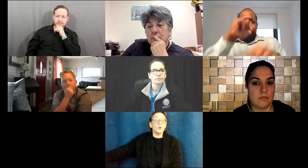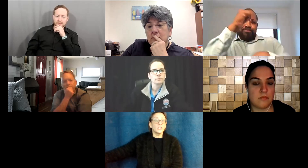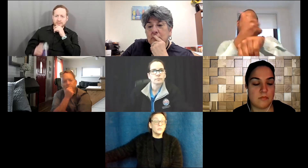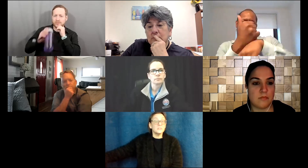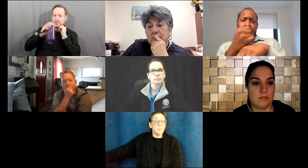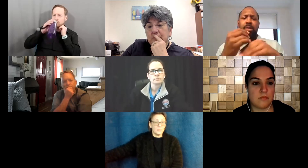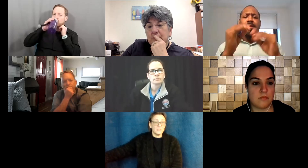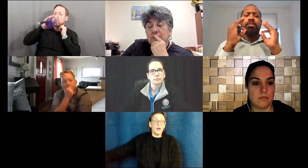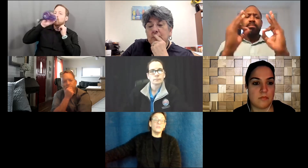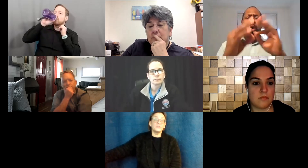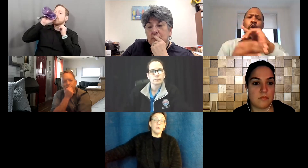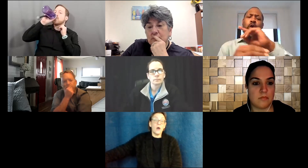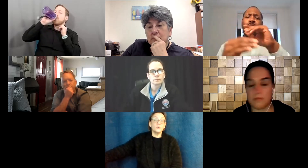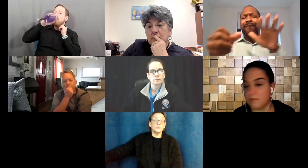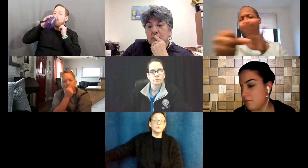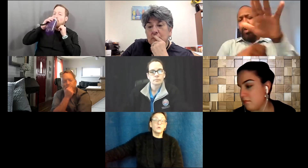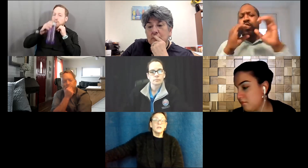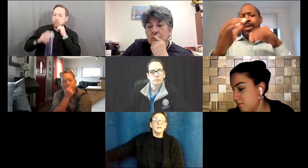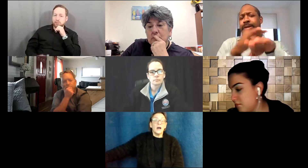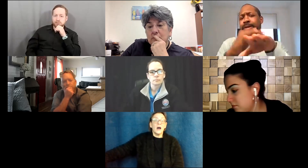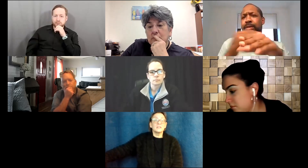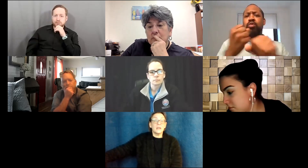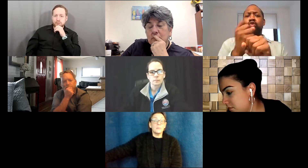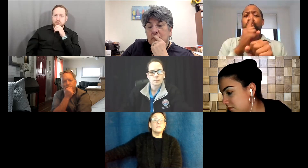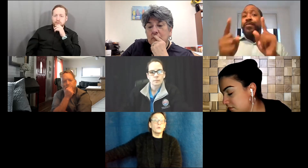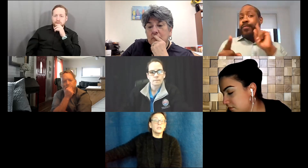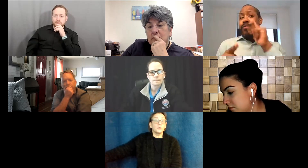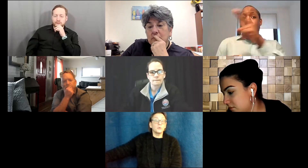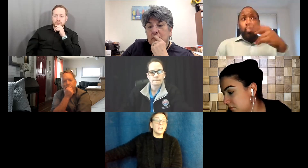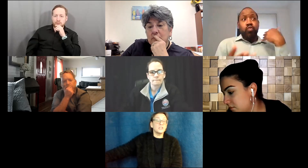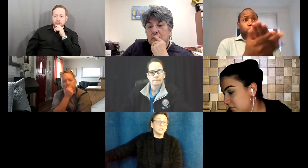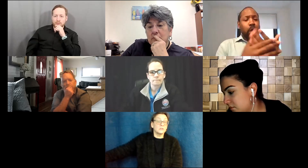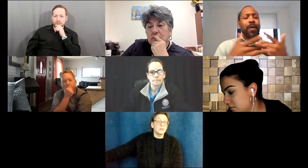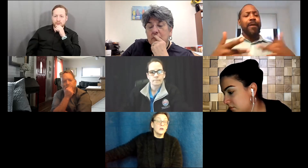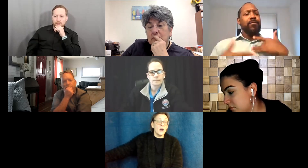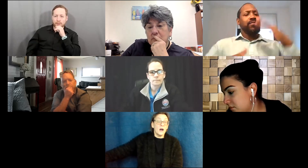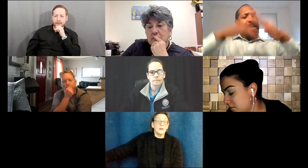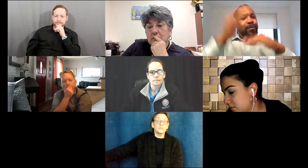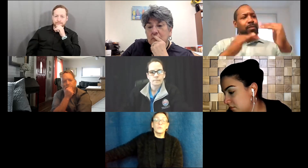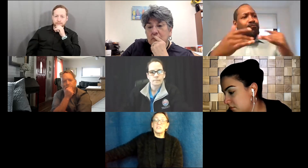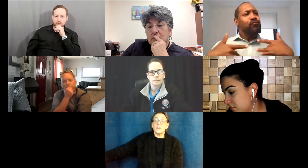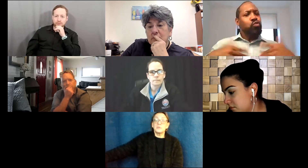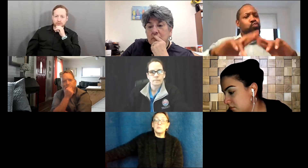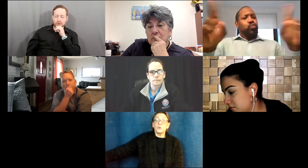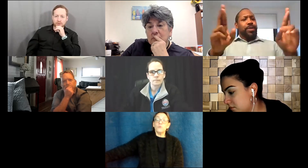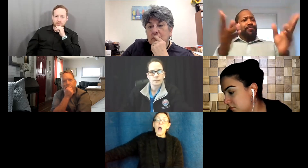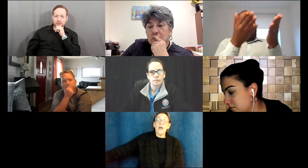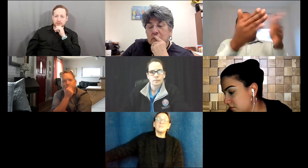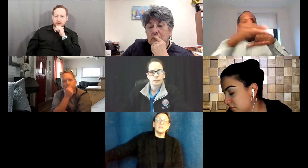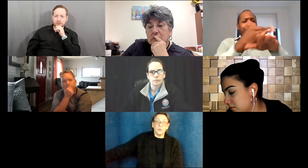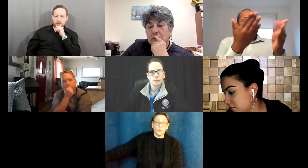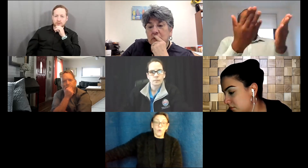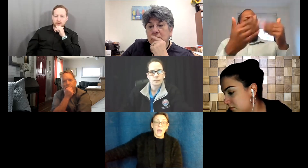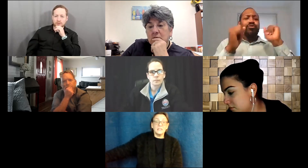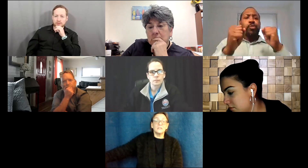we are working with the Department of Health to how to set up a fully communication. So when the deaf people arrive,